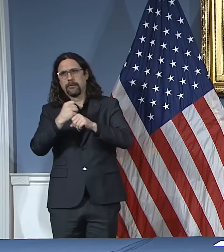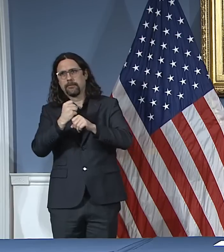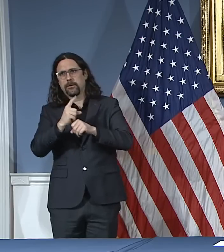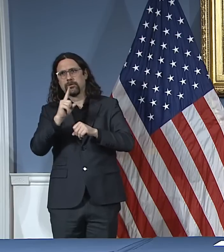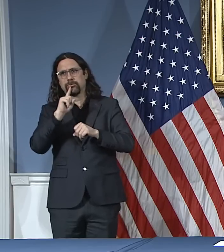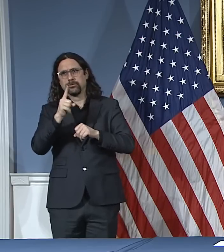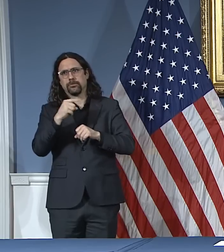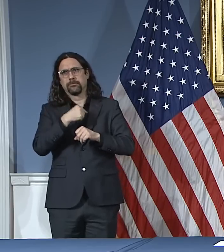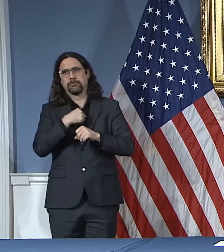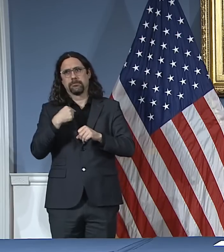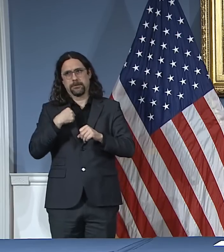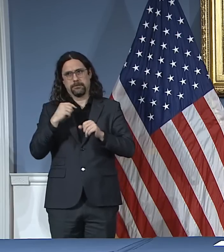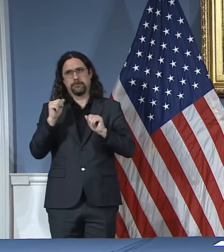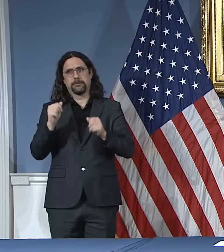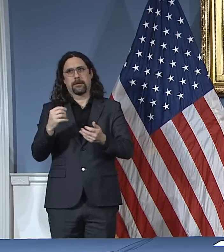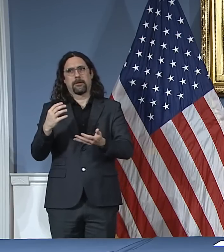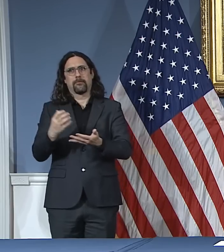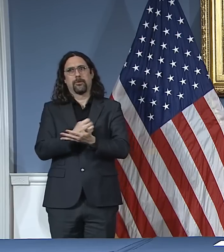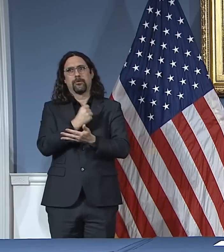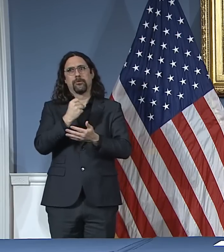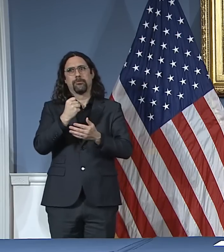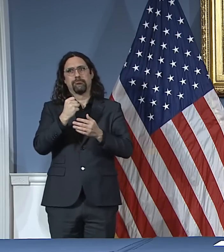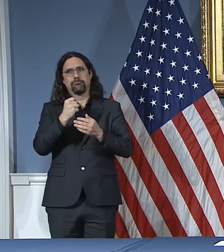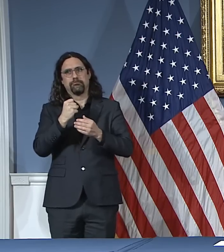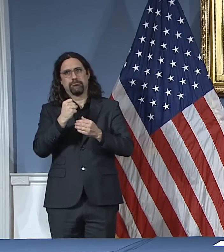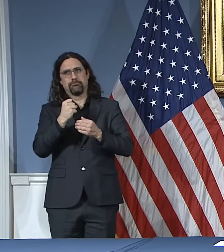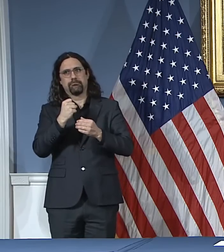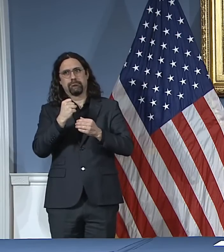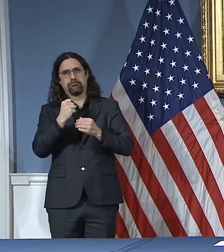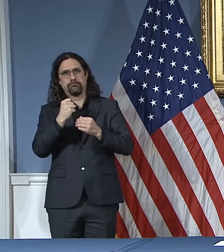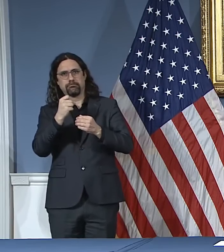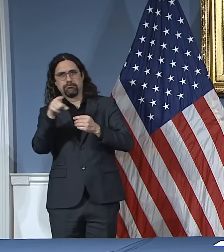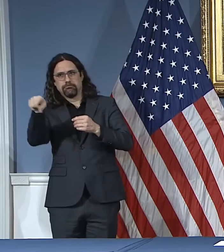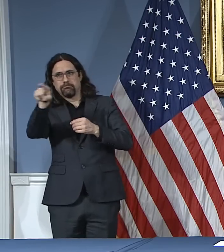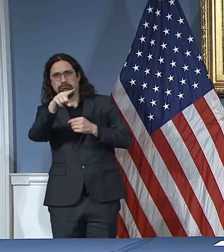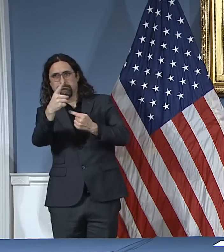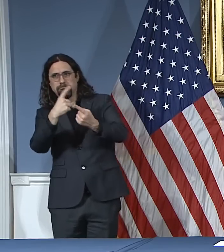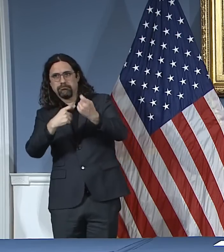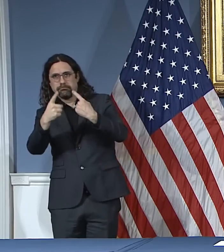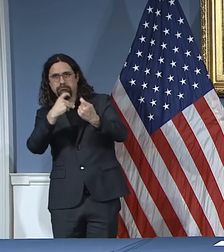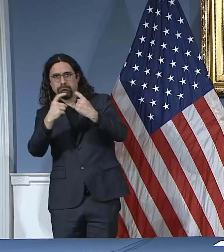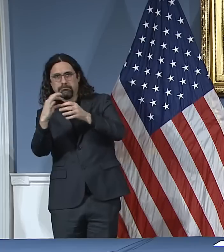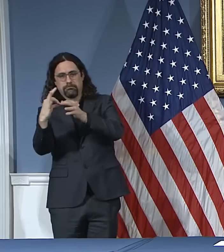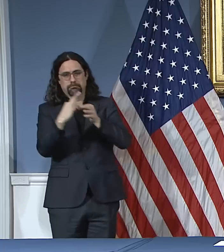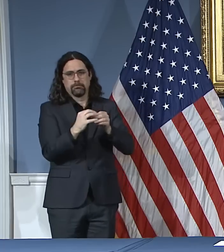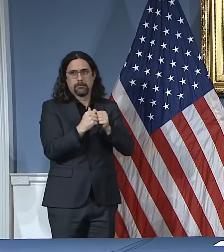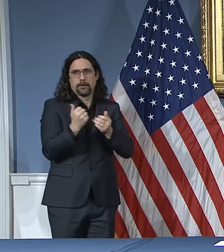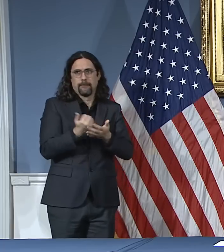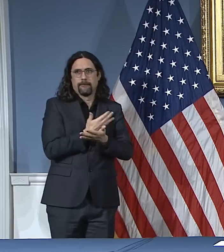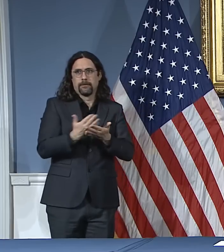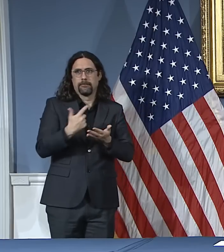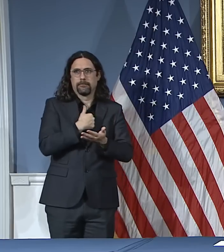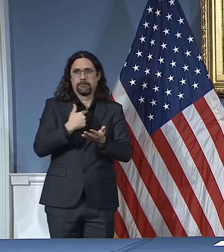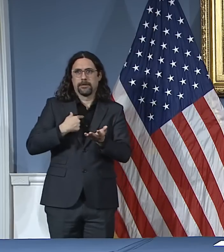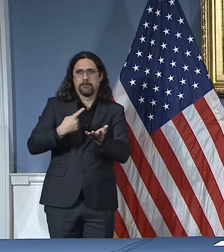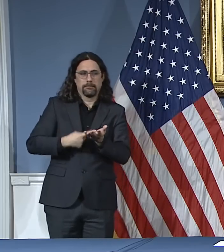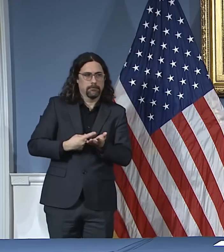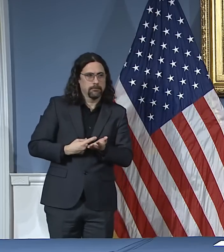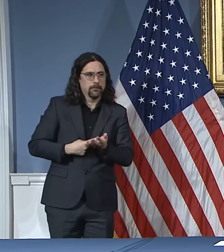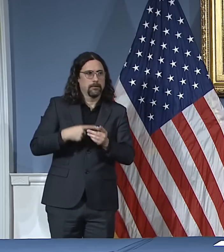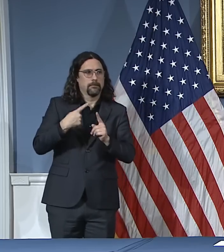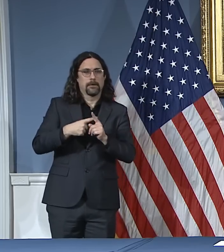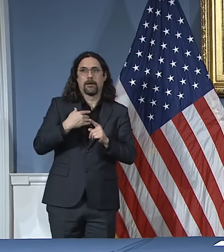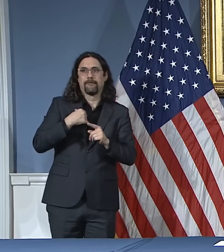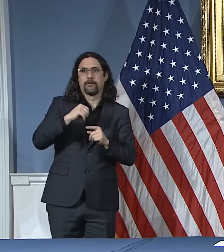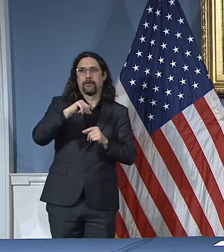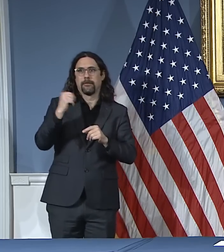opportunity to take questions from the media on all the things we talk about here and any other topics they would like to bring up. And